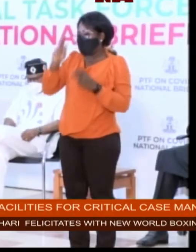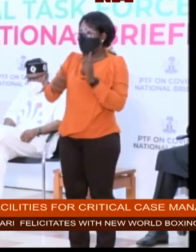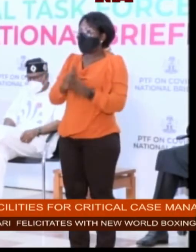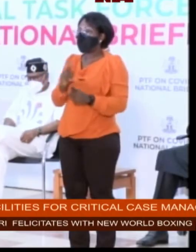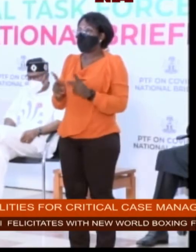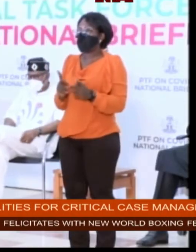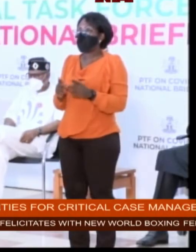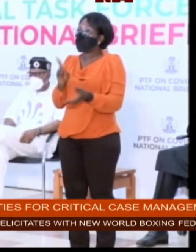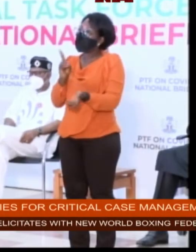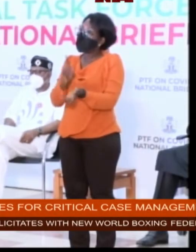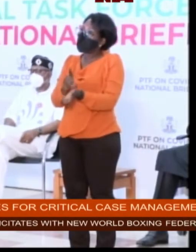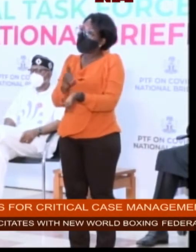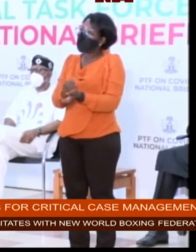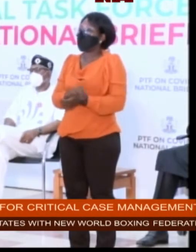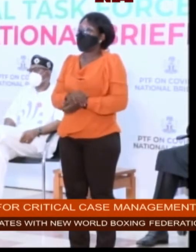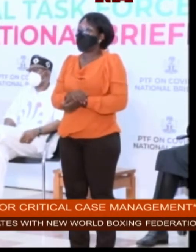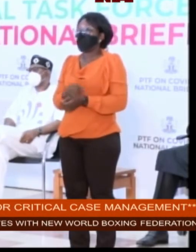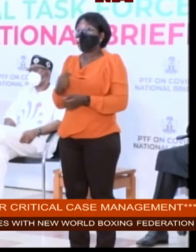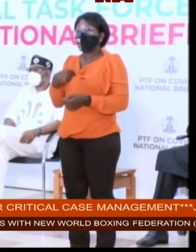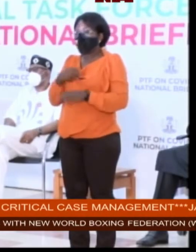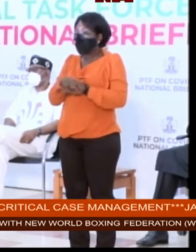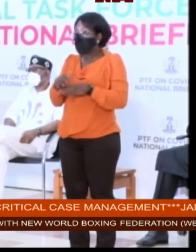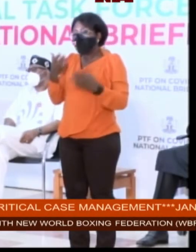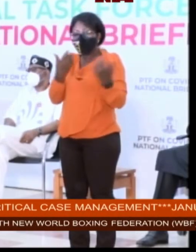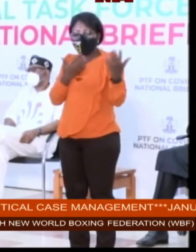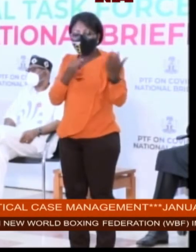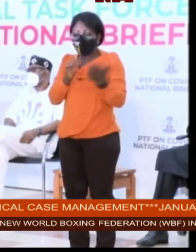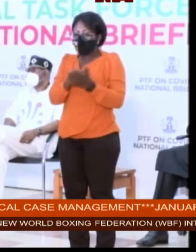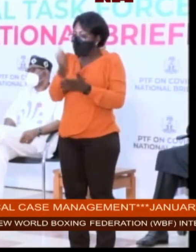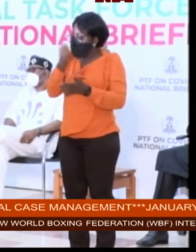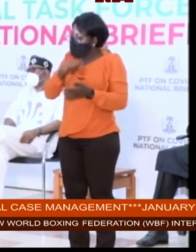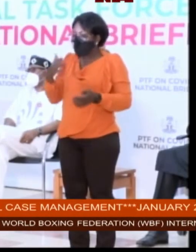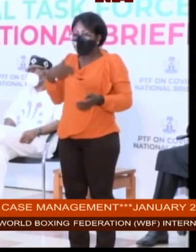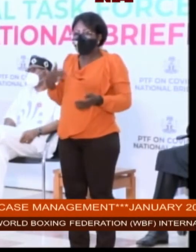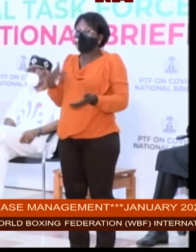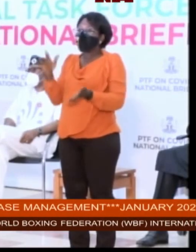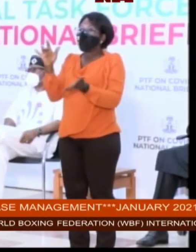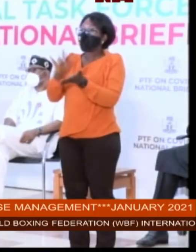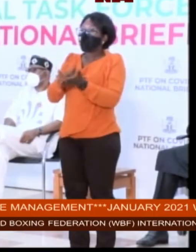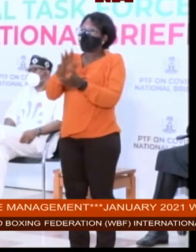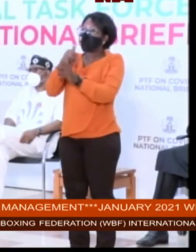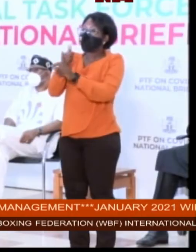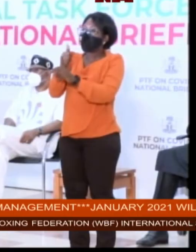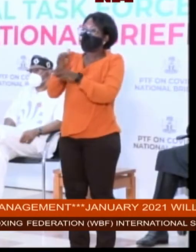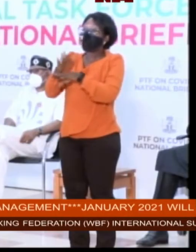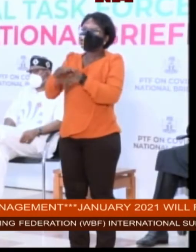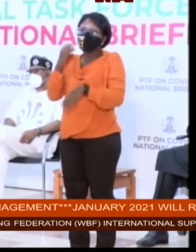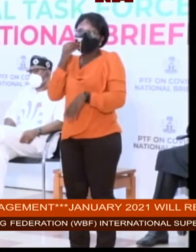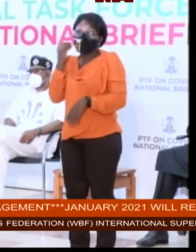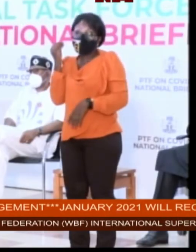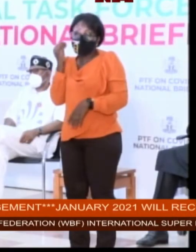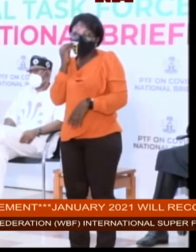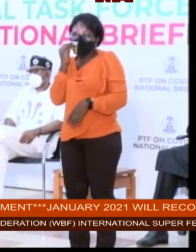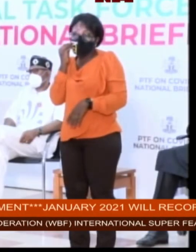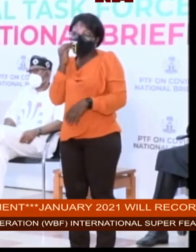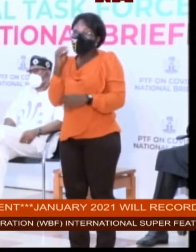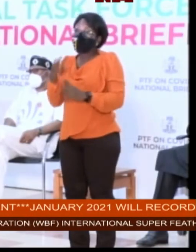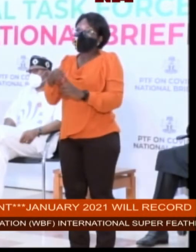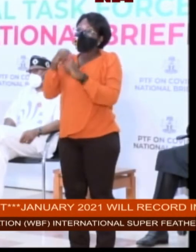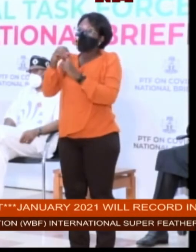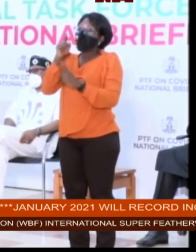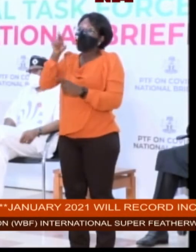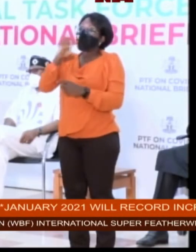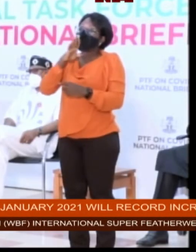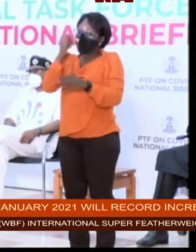don't expect that anybody will be treating themselves at home, except you are under the home